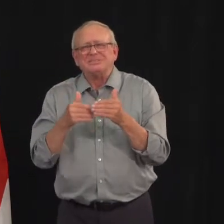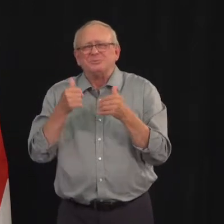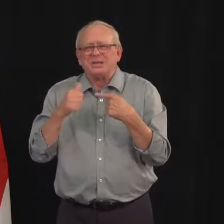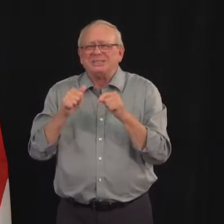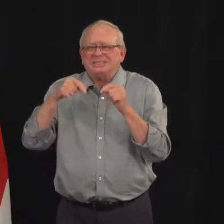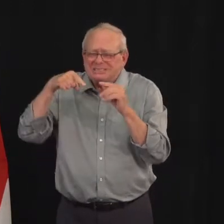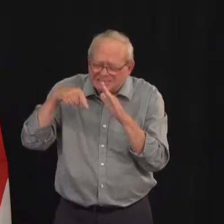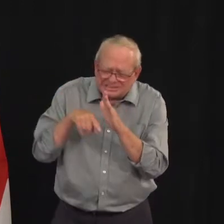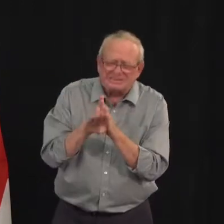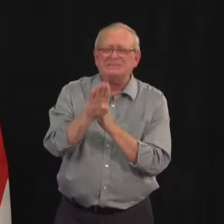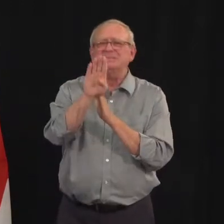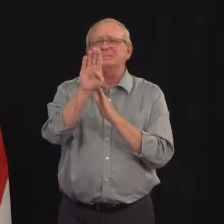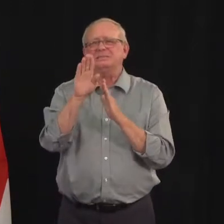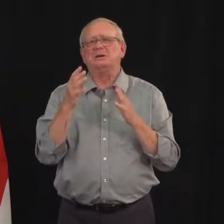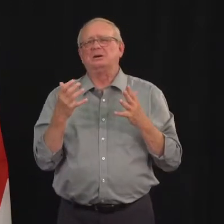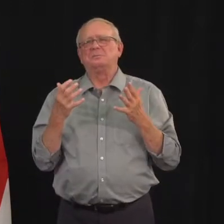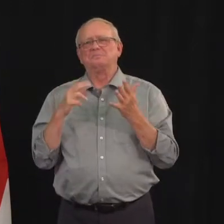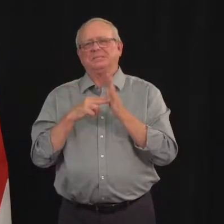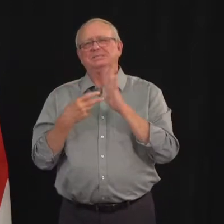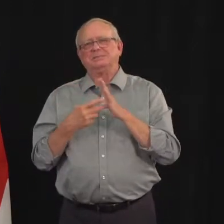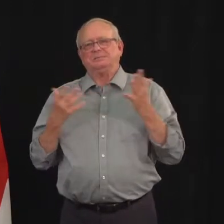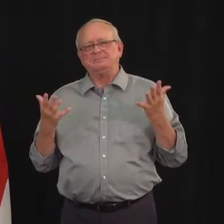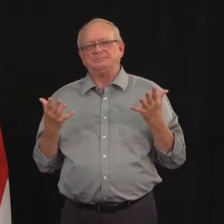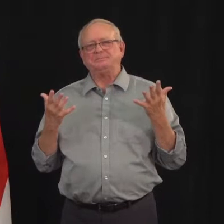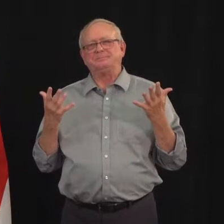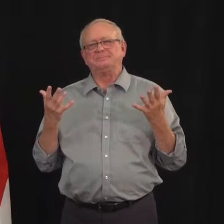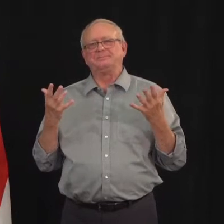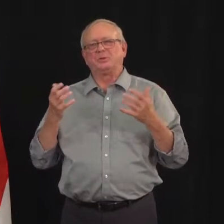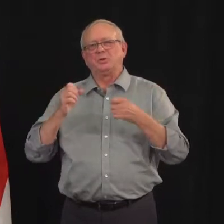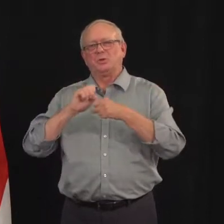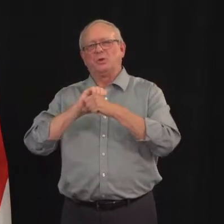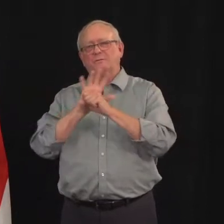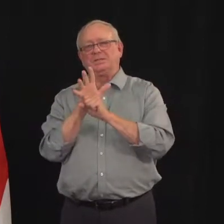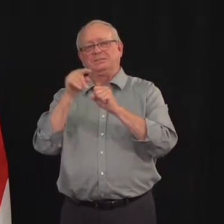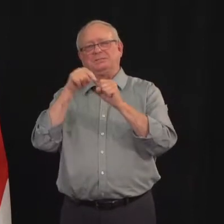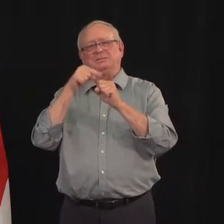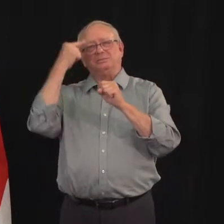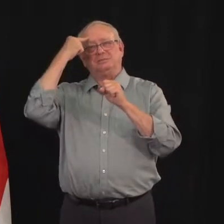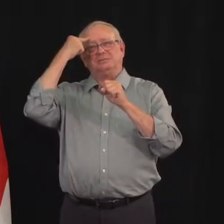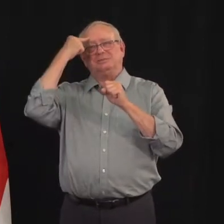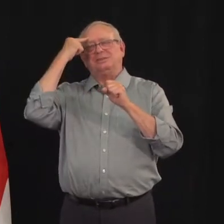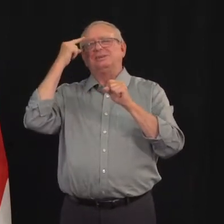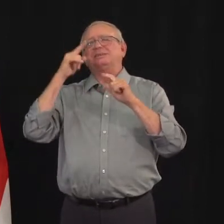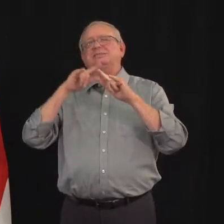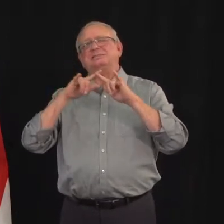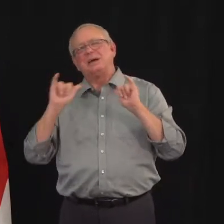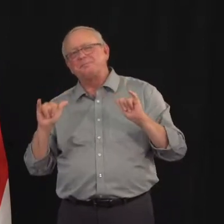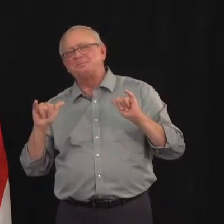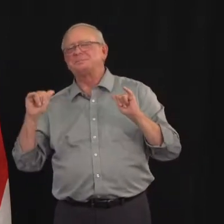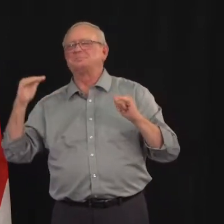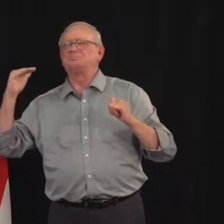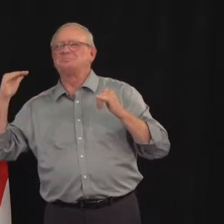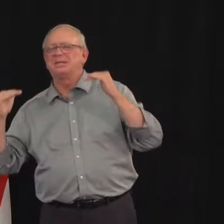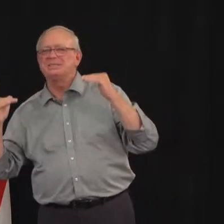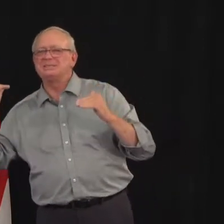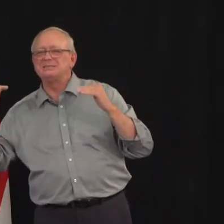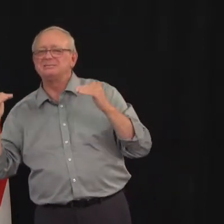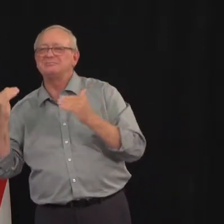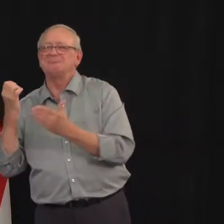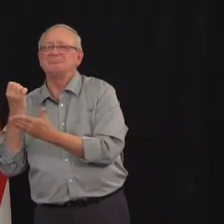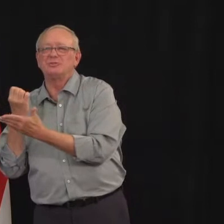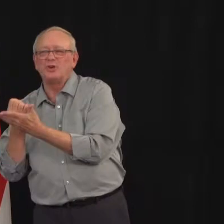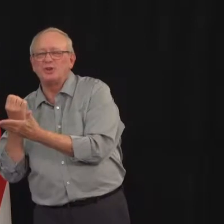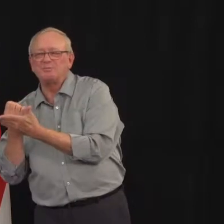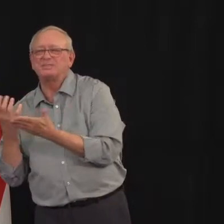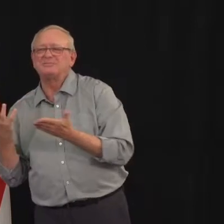just the prevention of COVID, we need to be able to balance those two things. Clearly, we need to be able to prevent